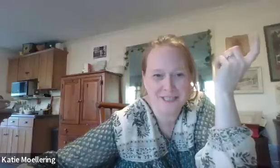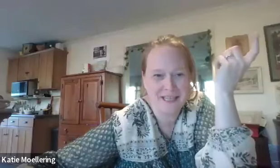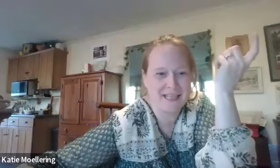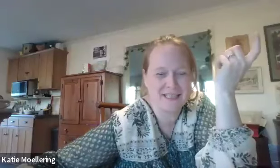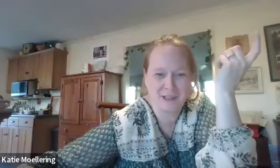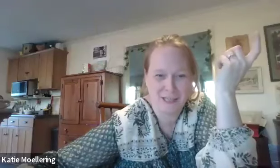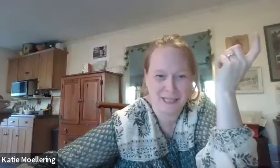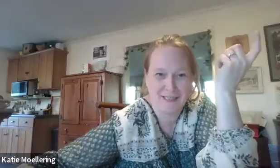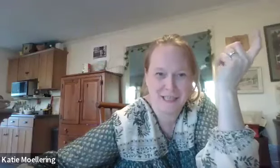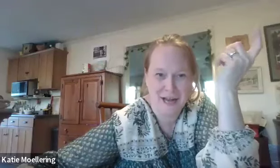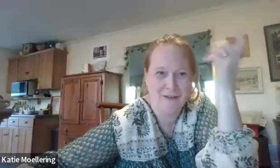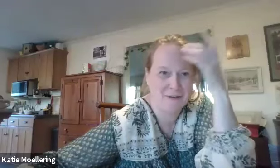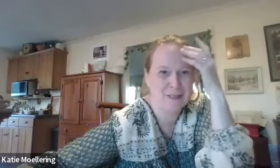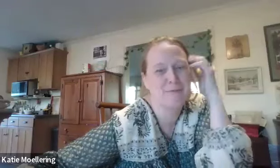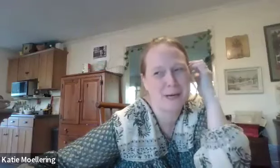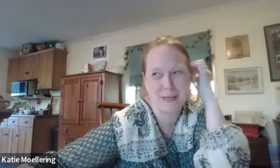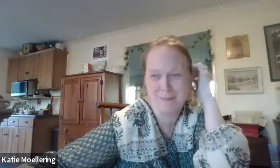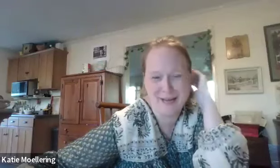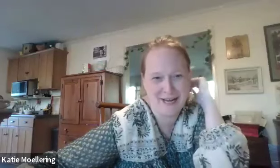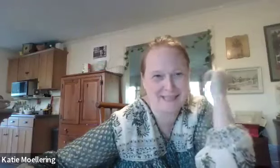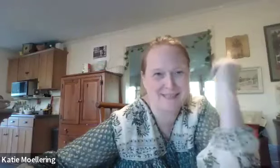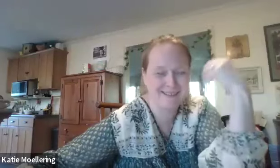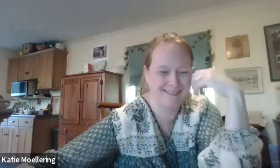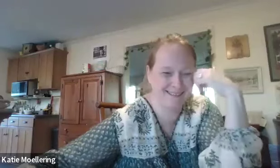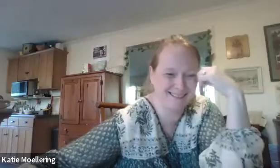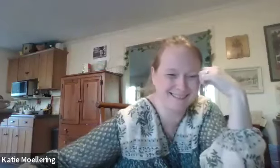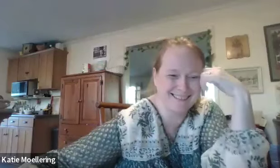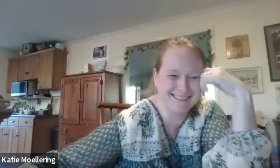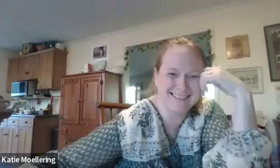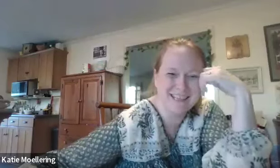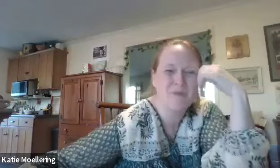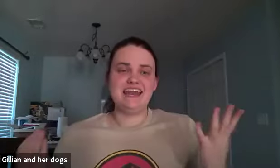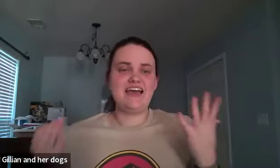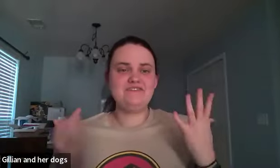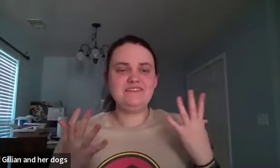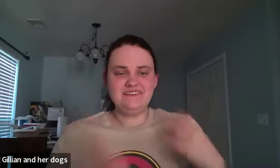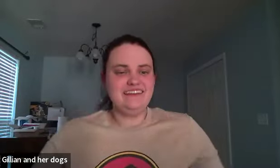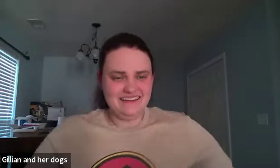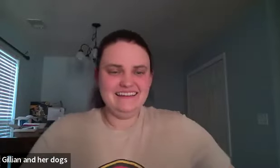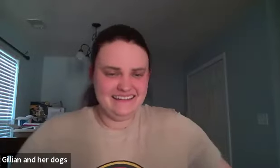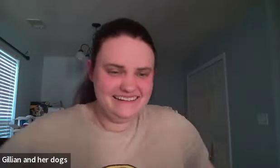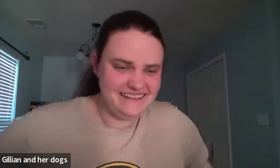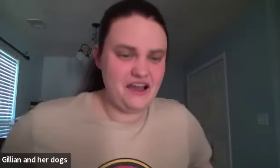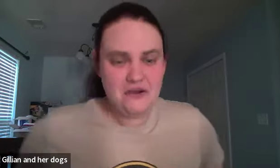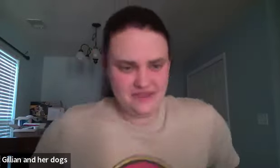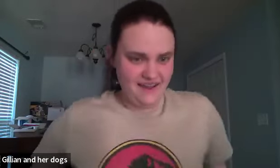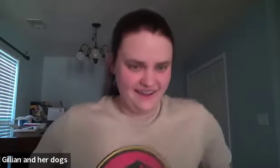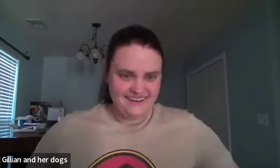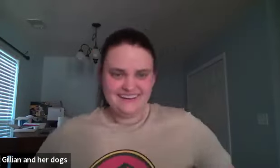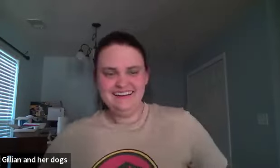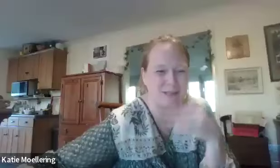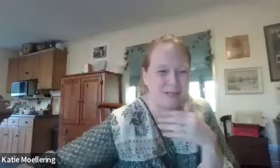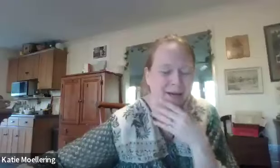in ASL land. I was like, wait a minute. But Listen, no, it totally makes sense, oh like yeah. when you think about it.